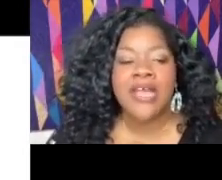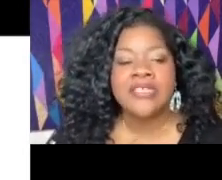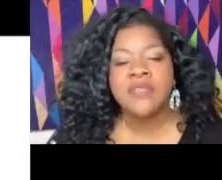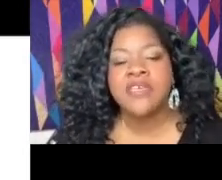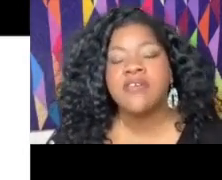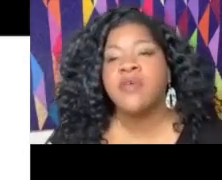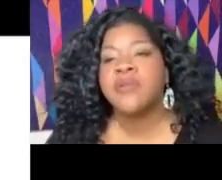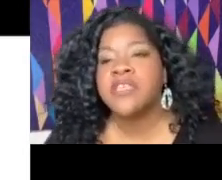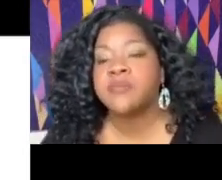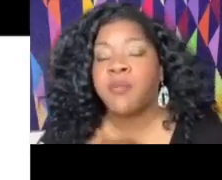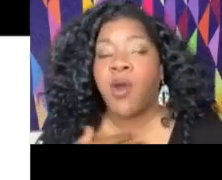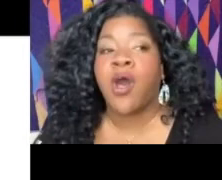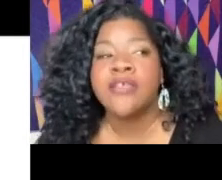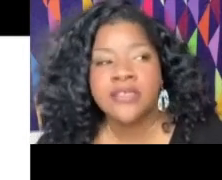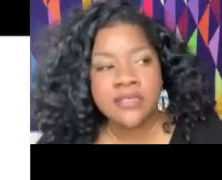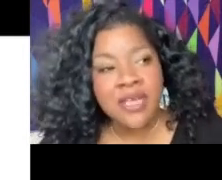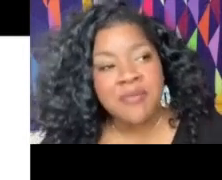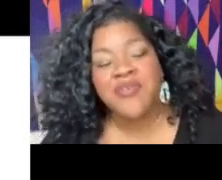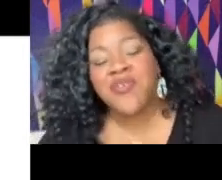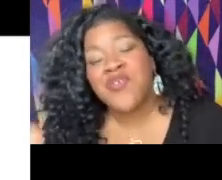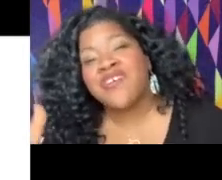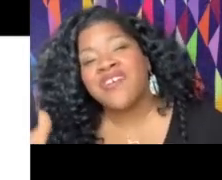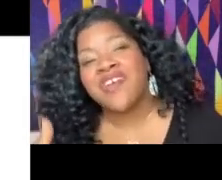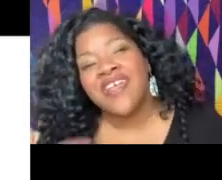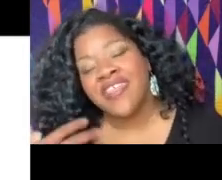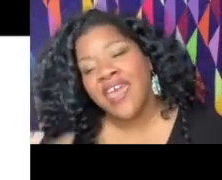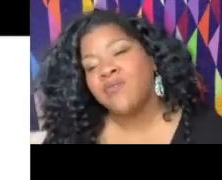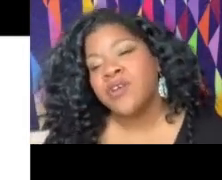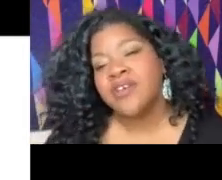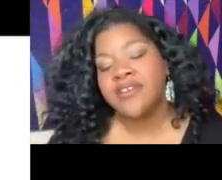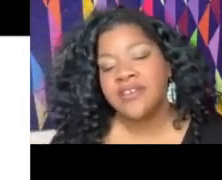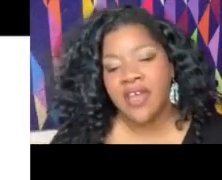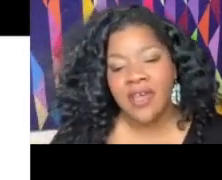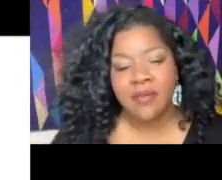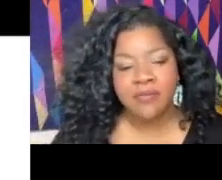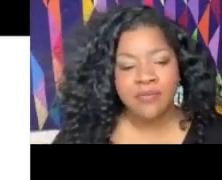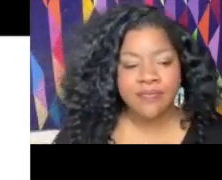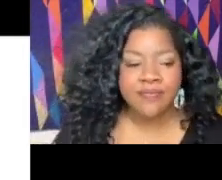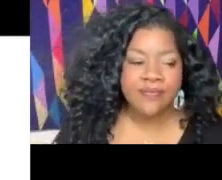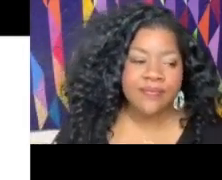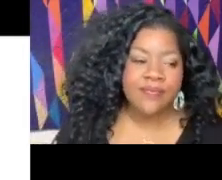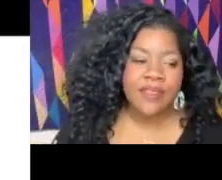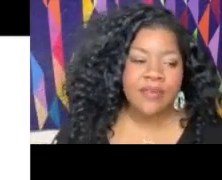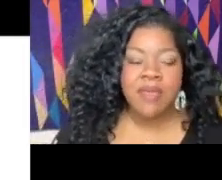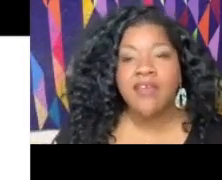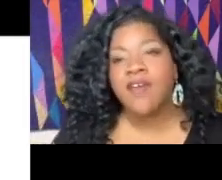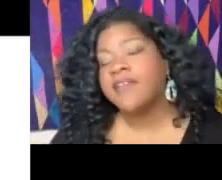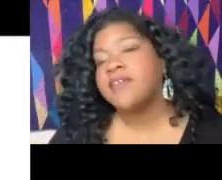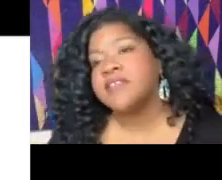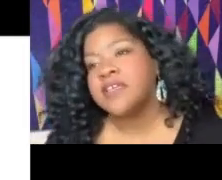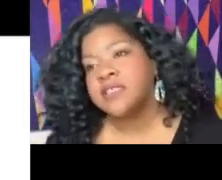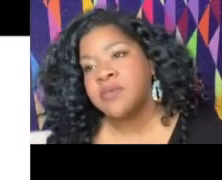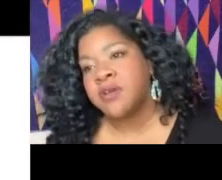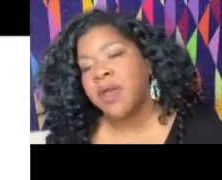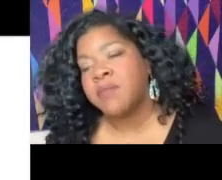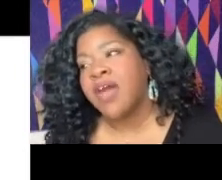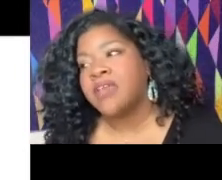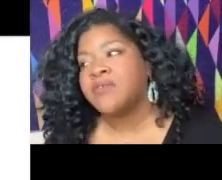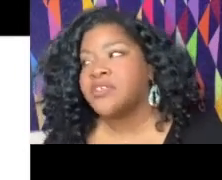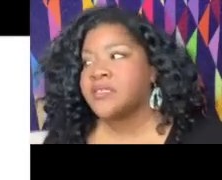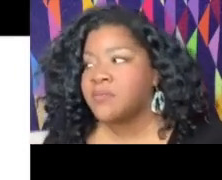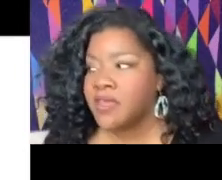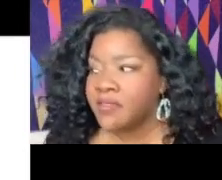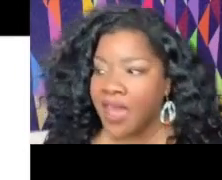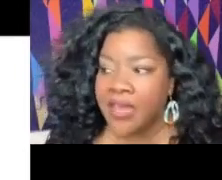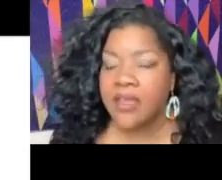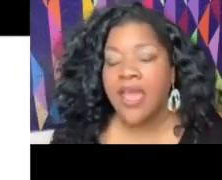could possibly give the police pause before they would make violence against me or my body,